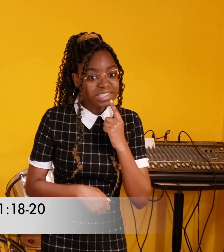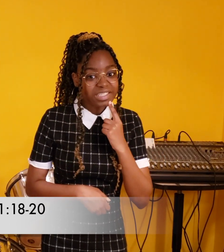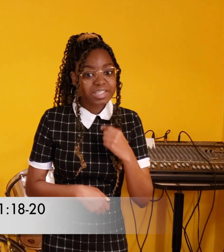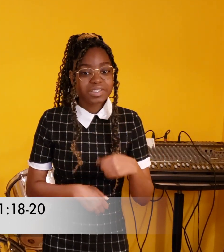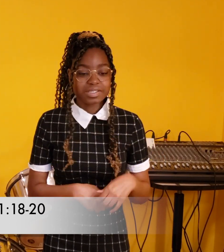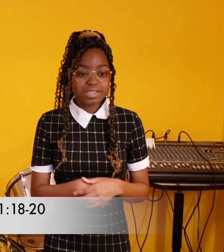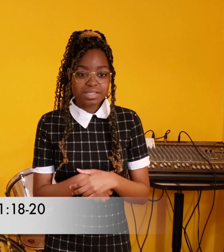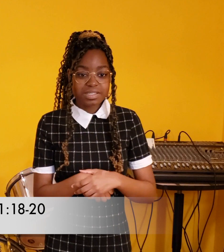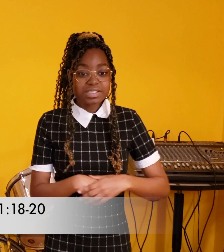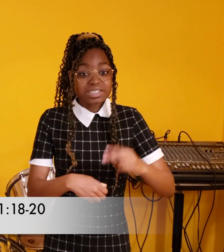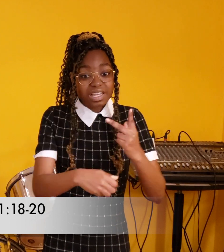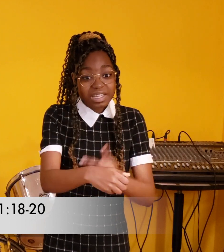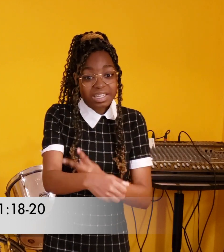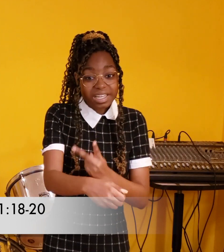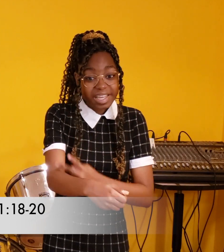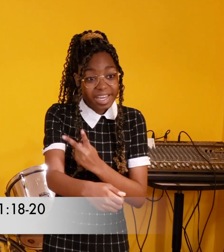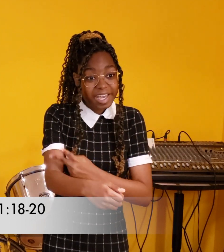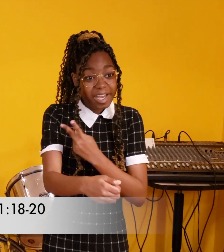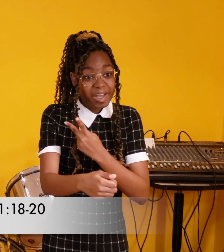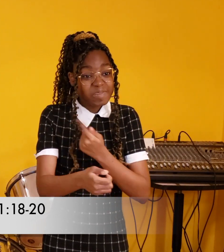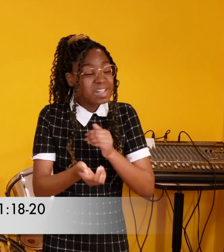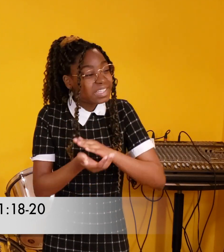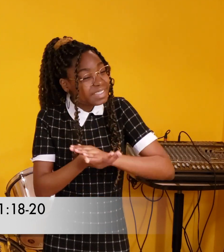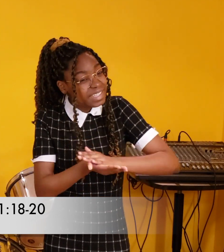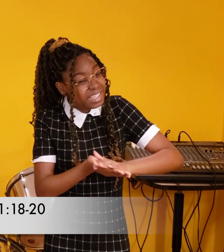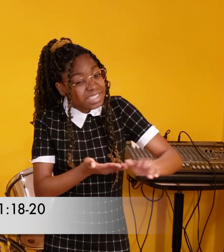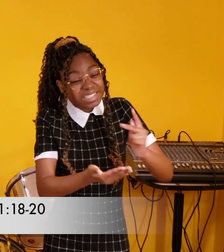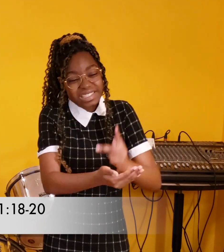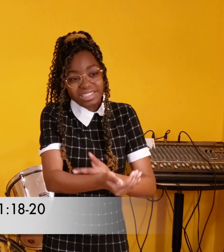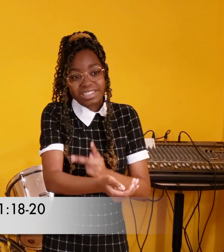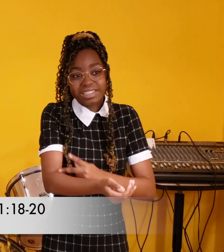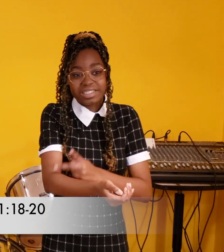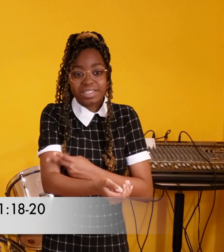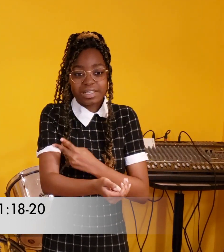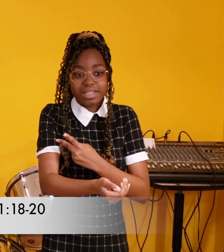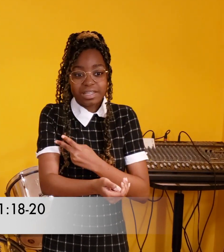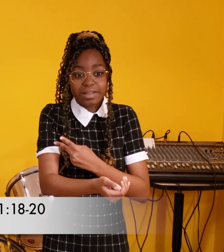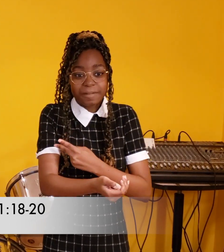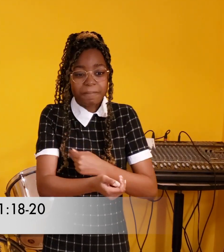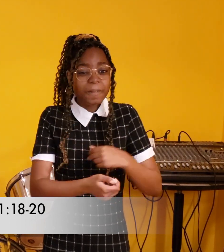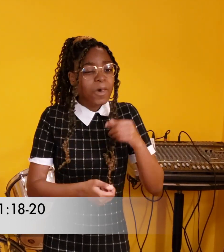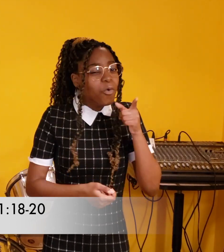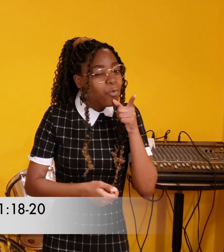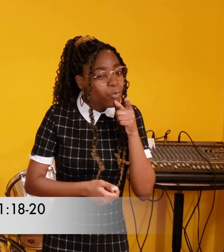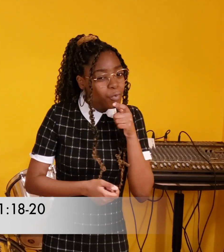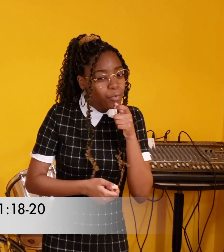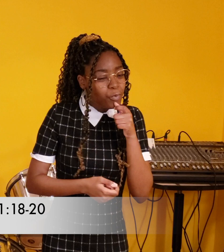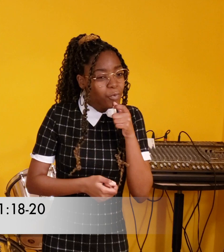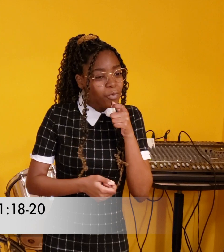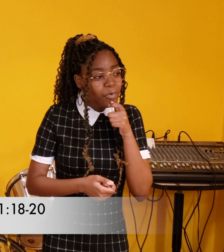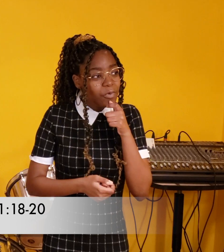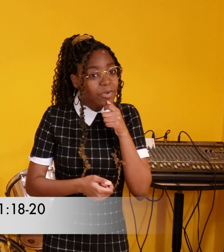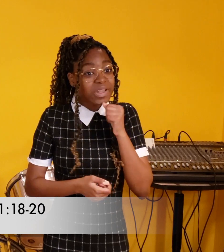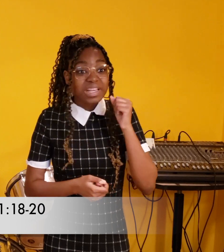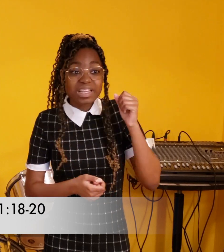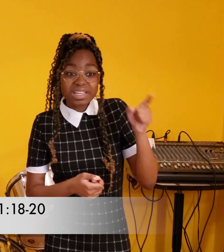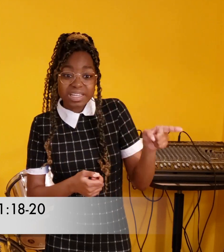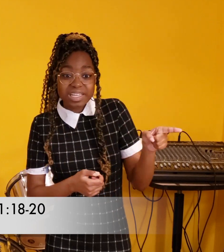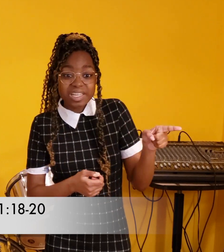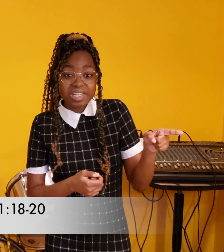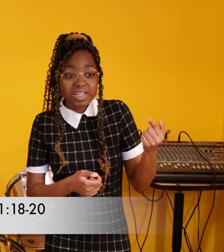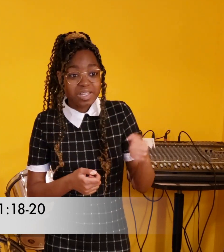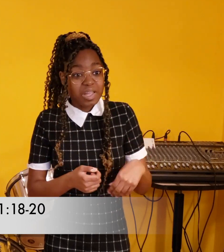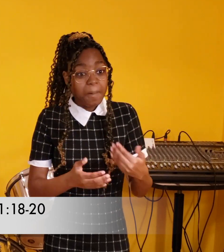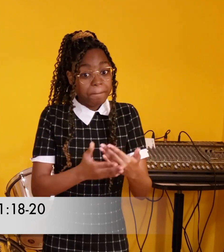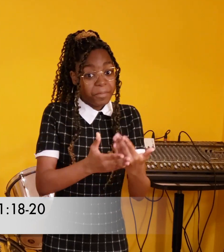lamb without blemish and spot, who, verse 20, who verily was